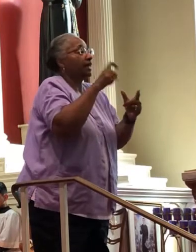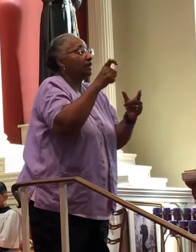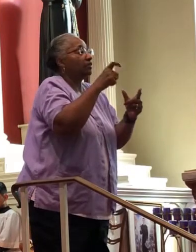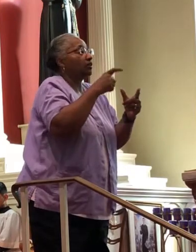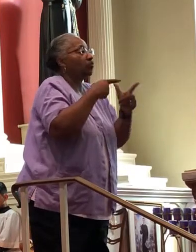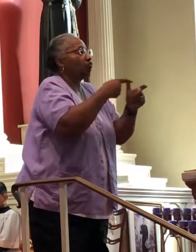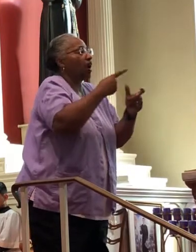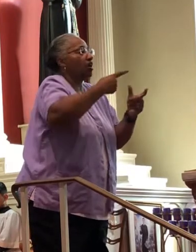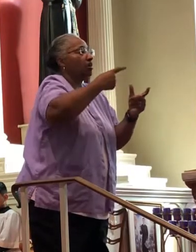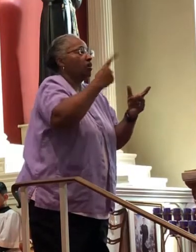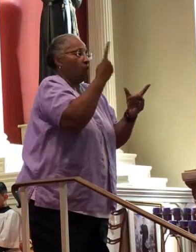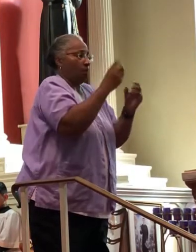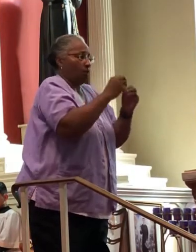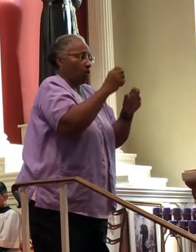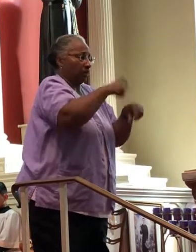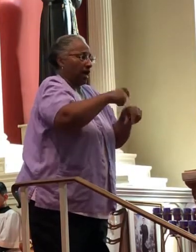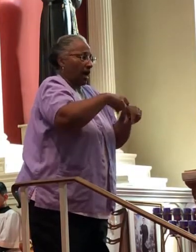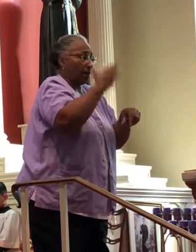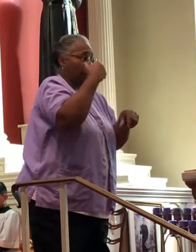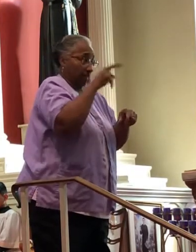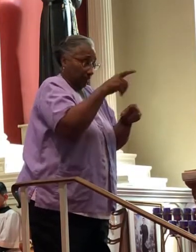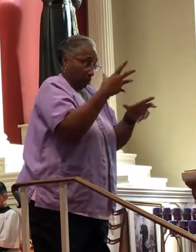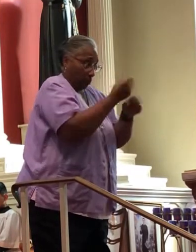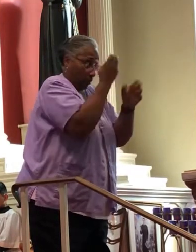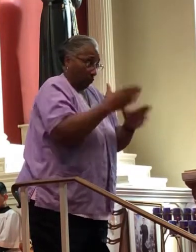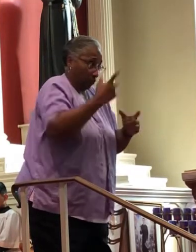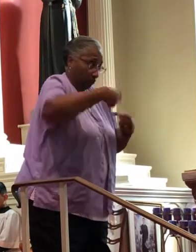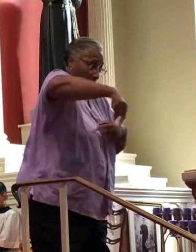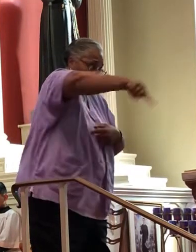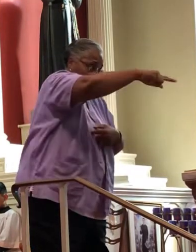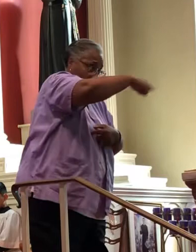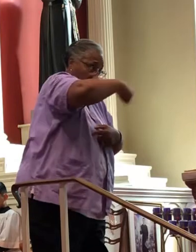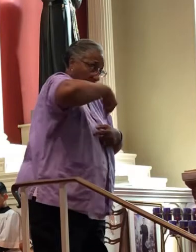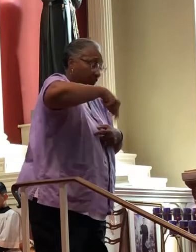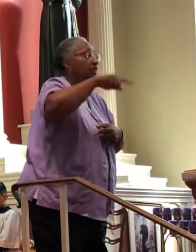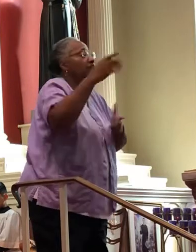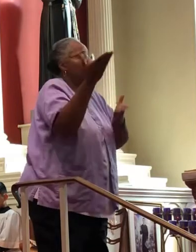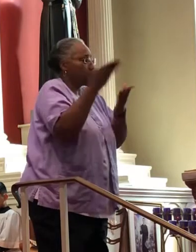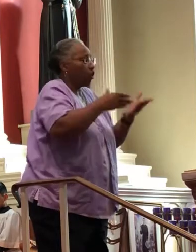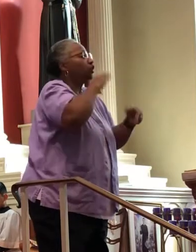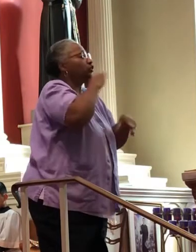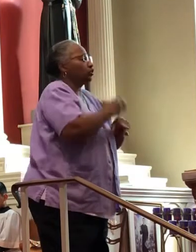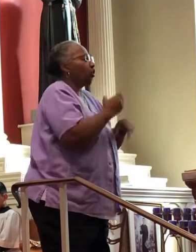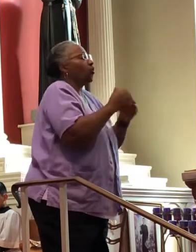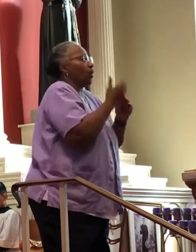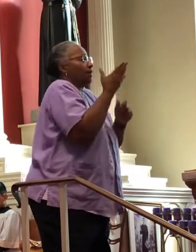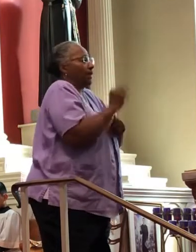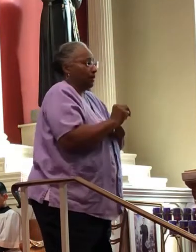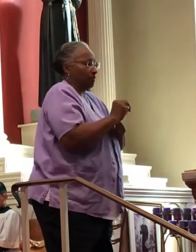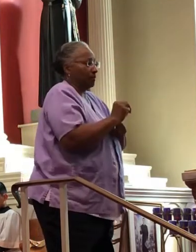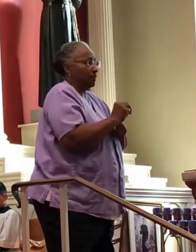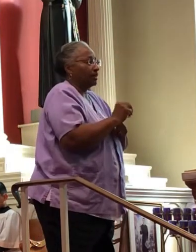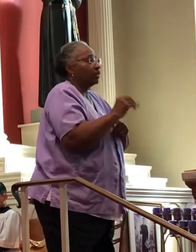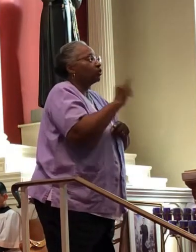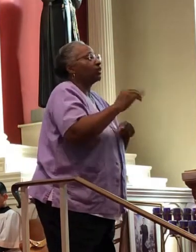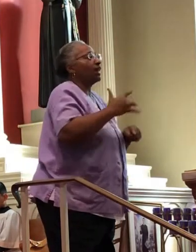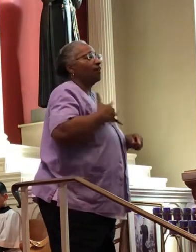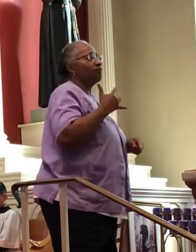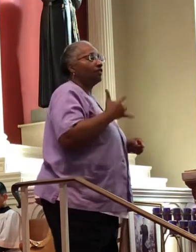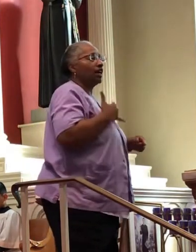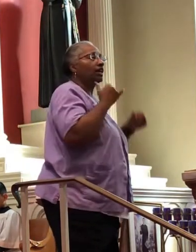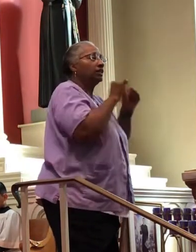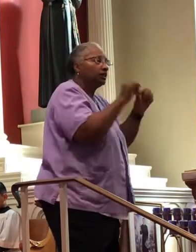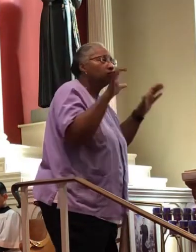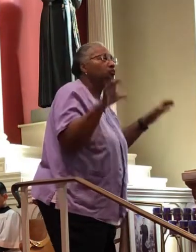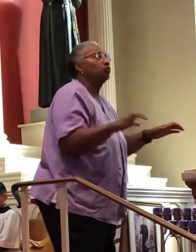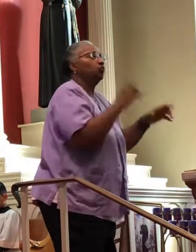very nice. But you know, that atmosphere of persevering, of continuing to do the right thing. I think